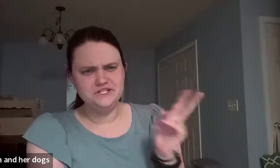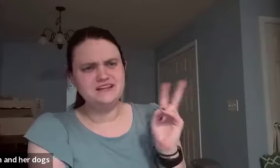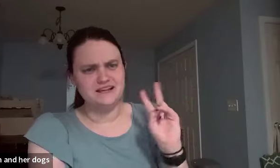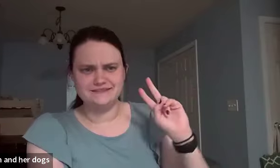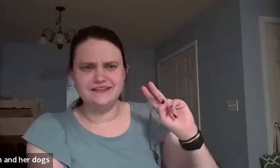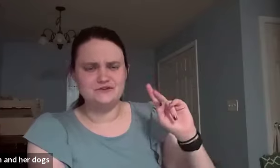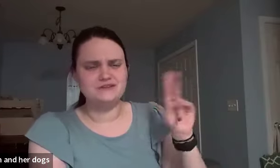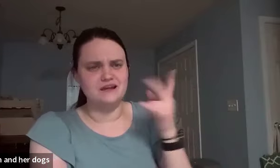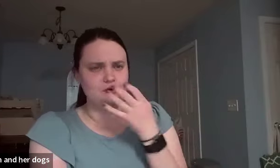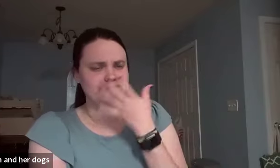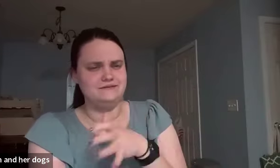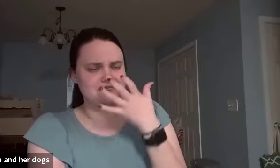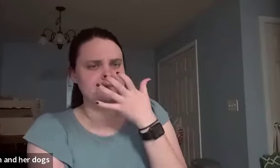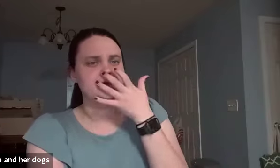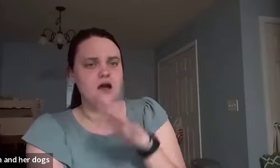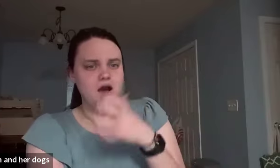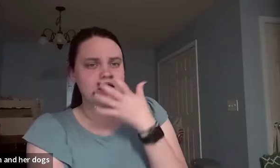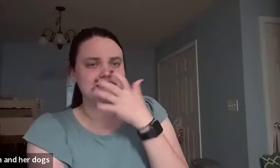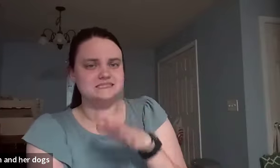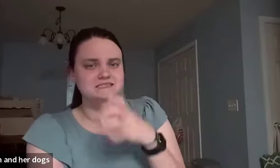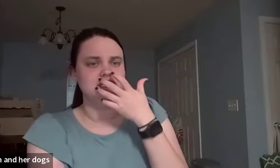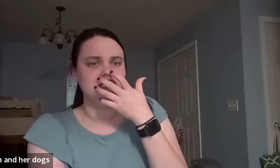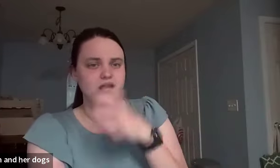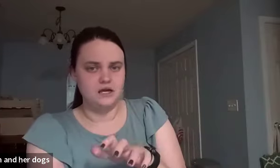Which is nice that those kind of go the same. Hot, hot.